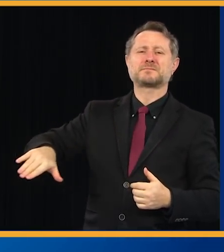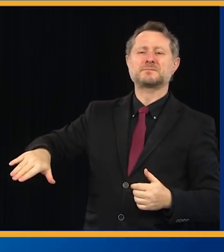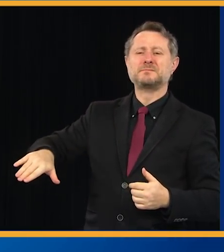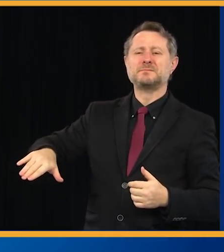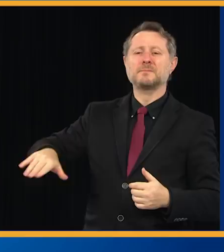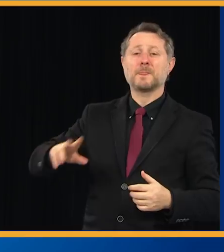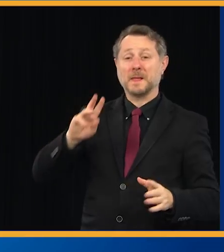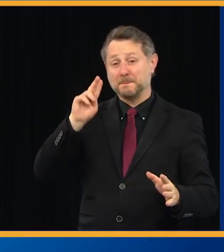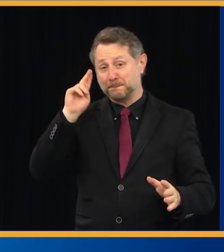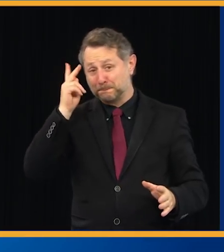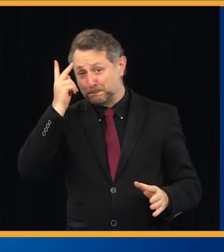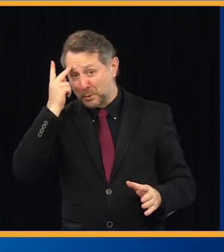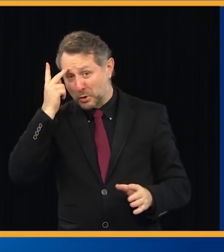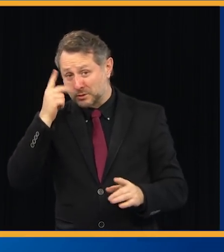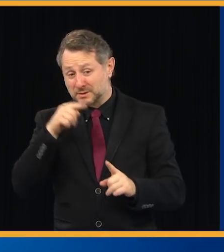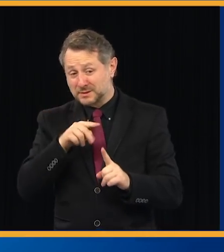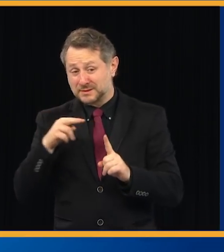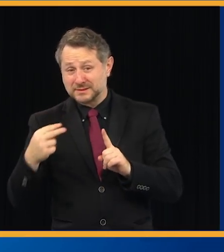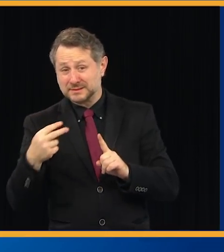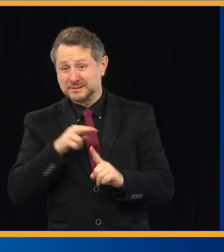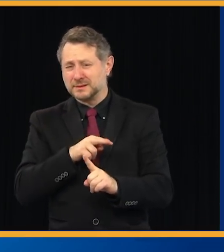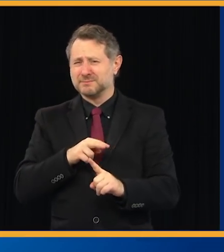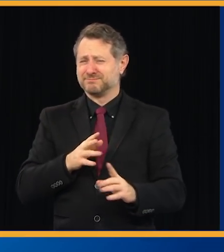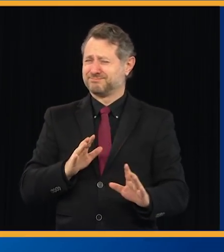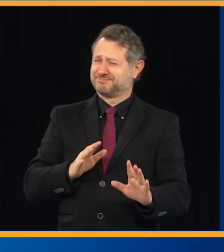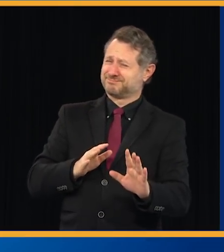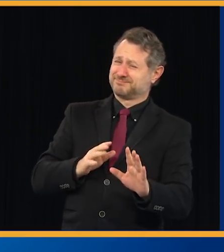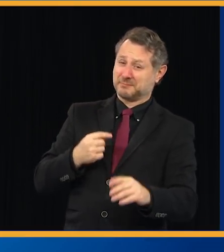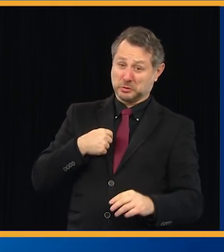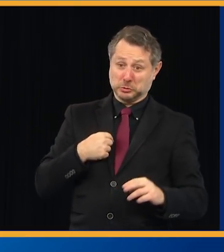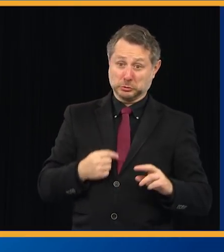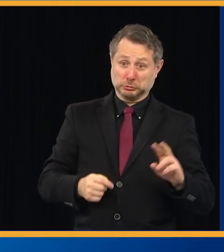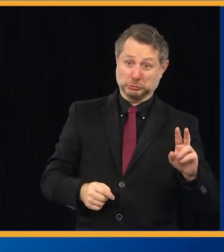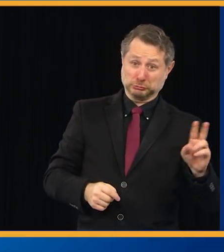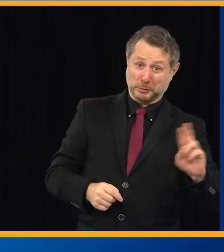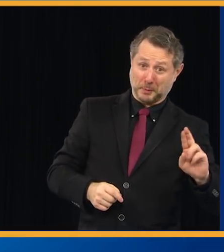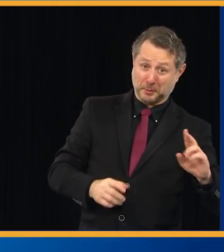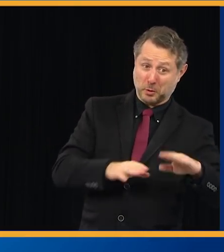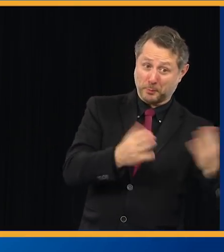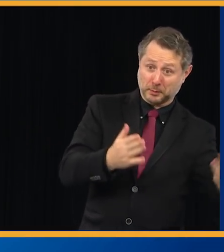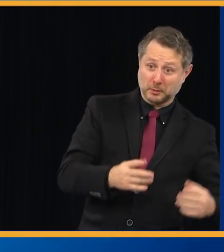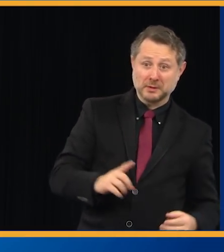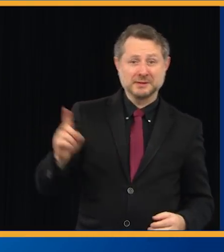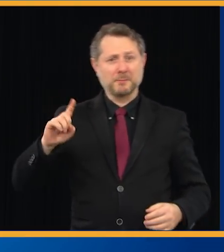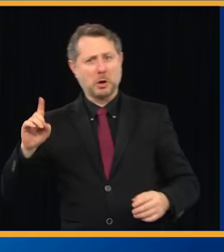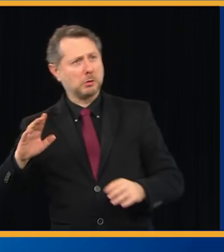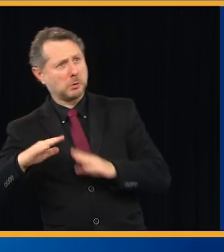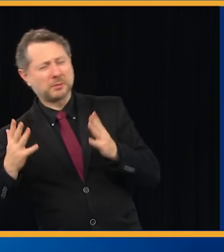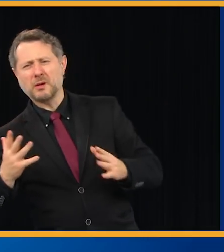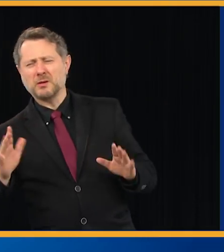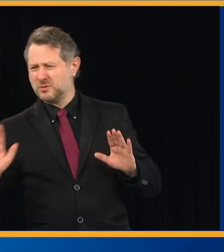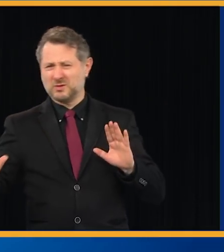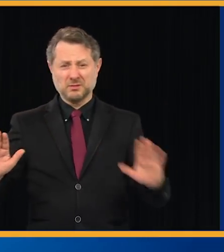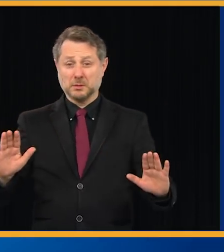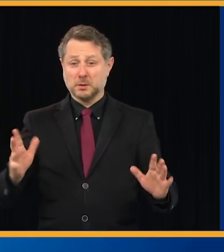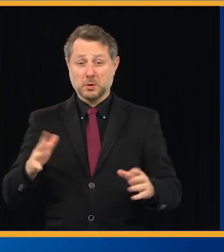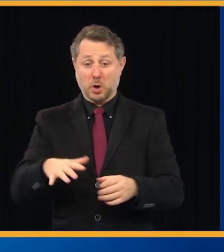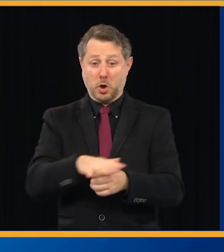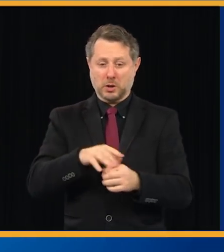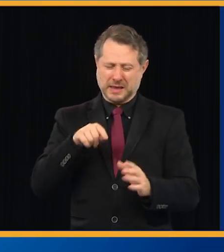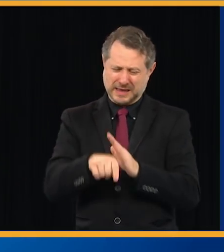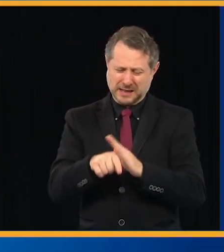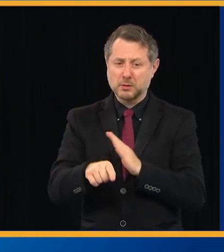on reopening. There's no Democratic position, Republican position. This virus kills Democrats, Republicans. There's no politics to